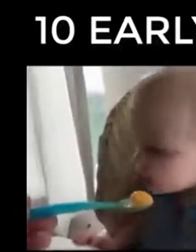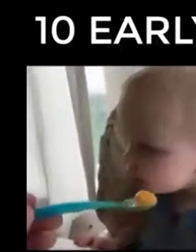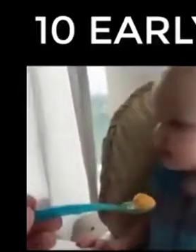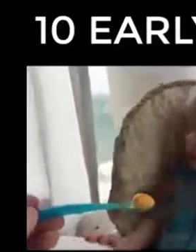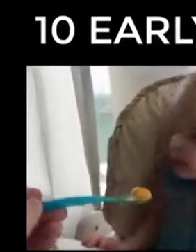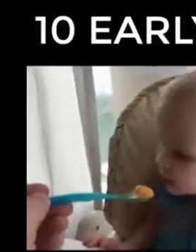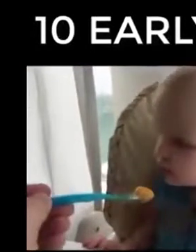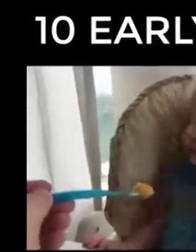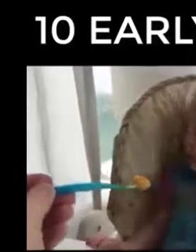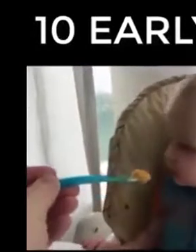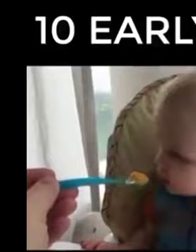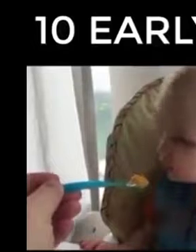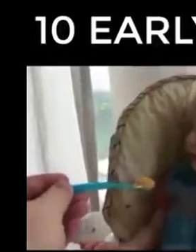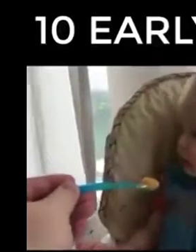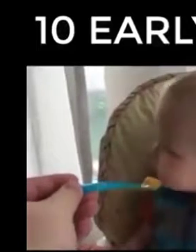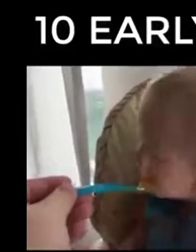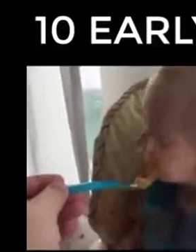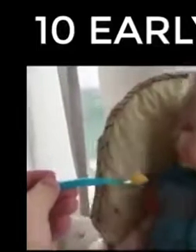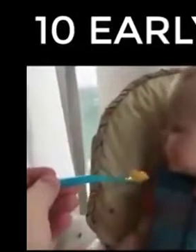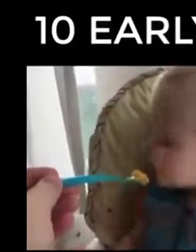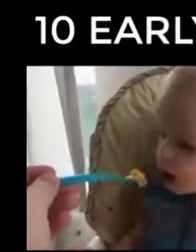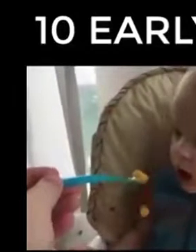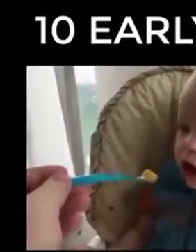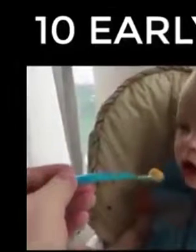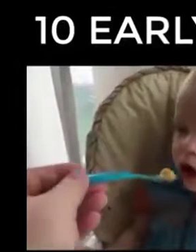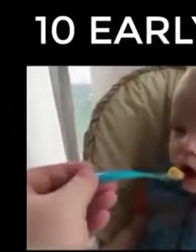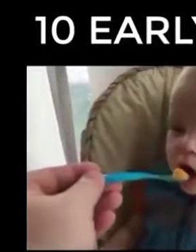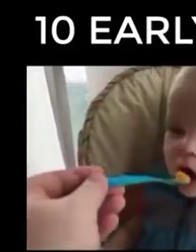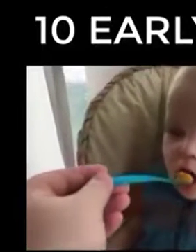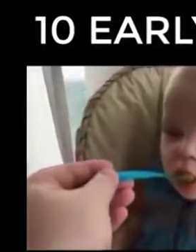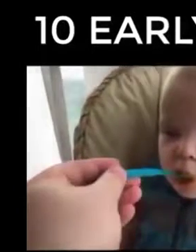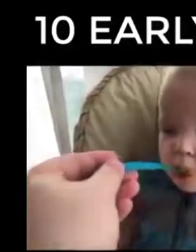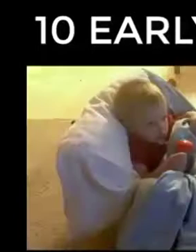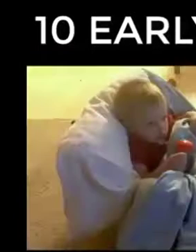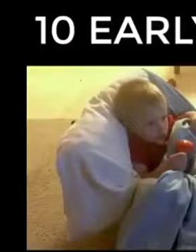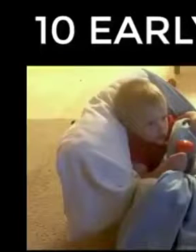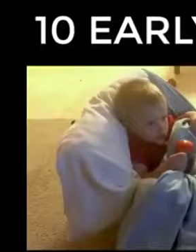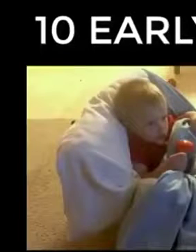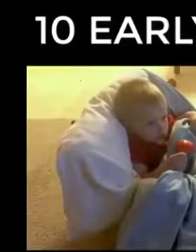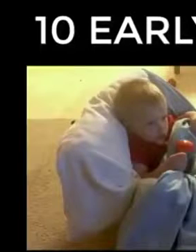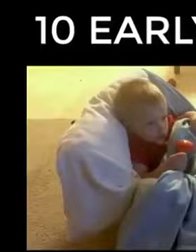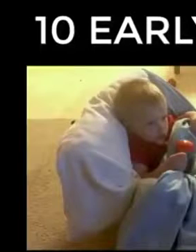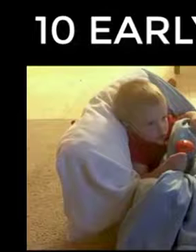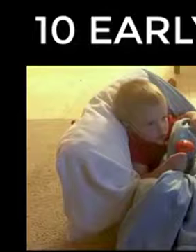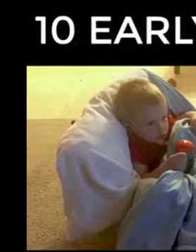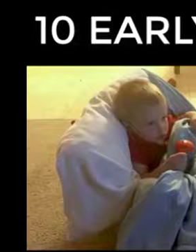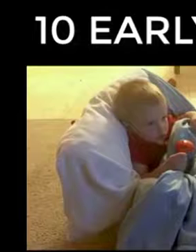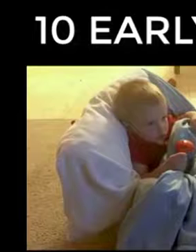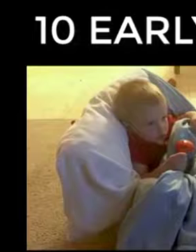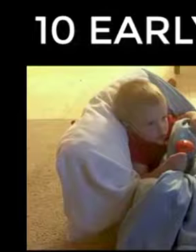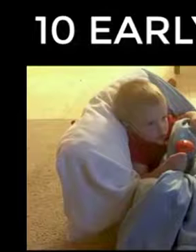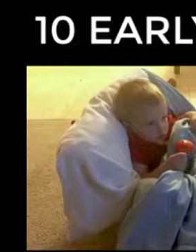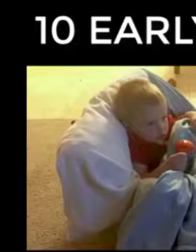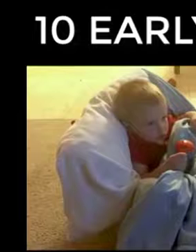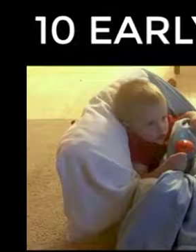even to save their lives. Fortunately, our son Alistair passes this test mostly. He loves all kinds of foods. He is much more picky with textures like